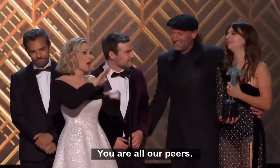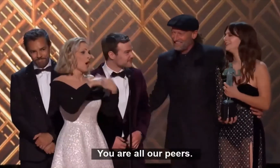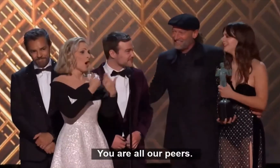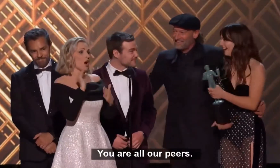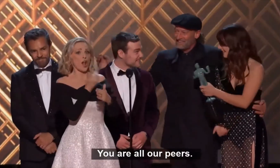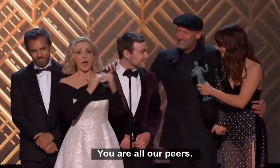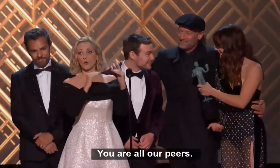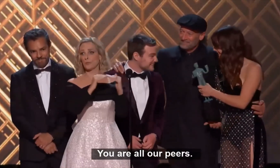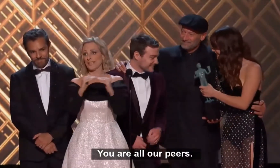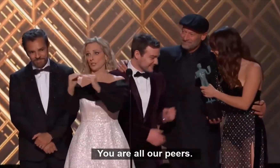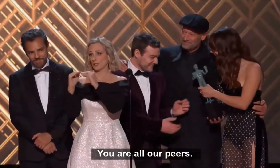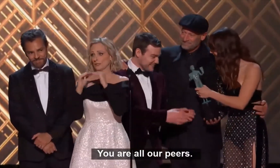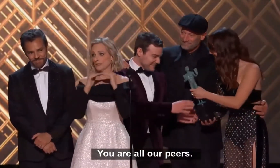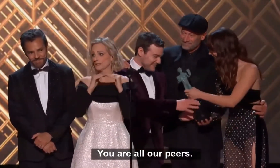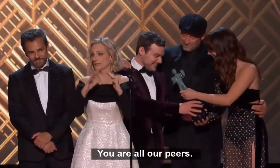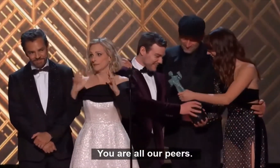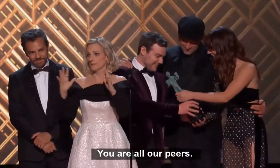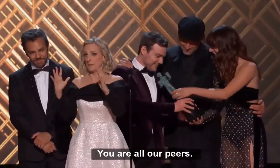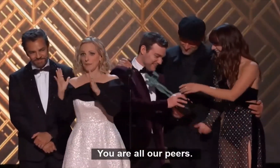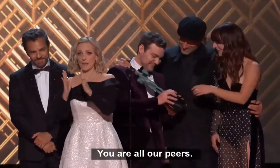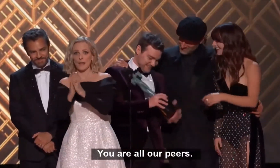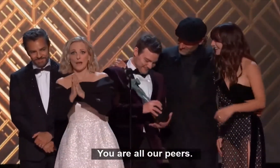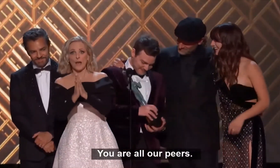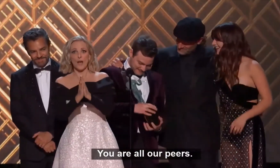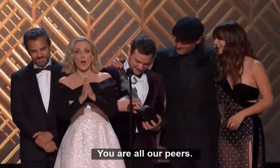You are all our peers.